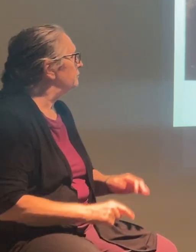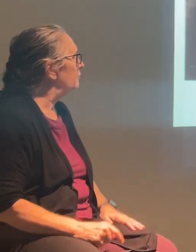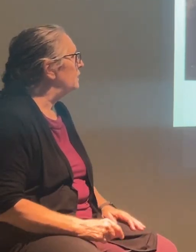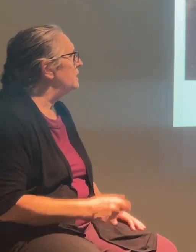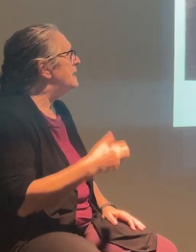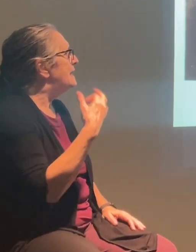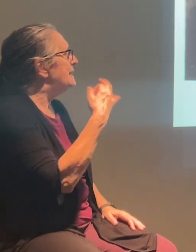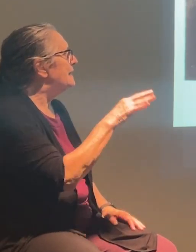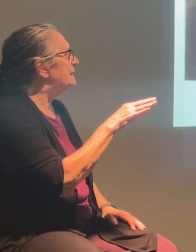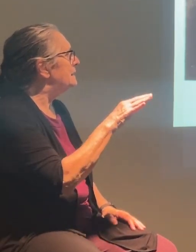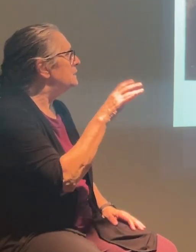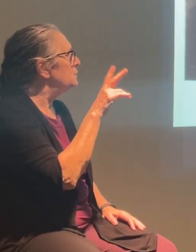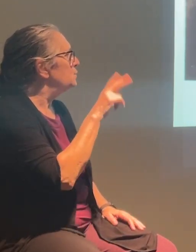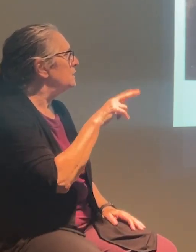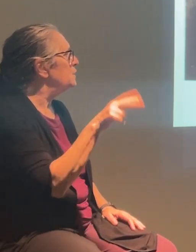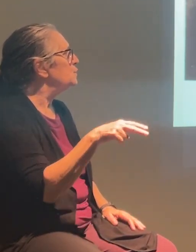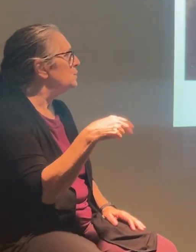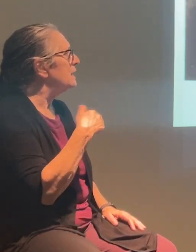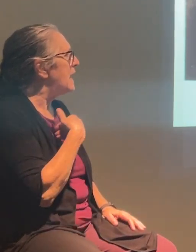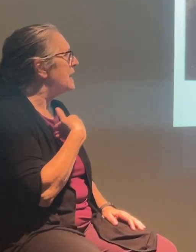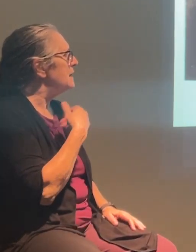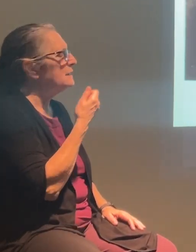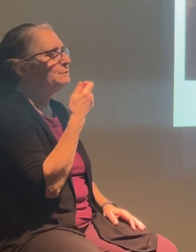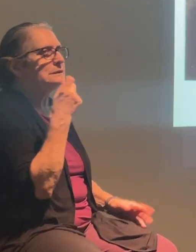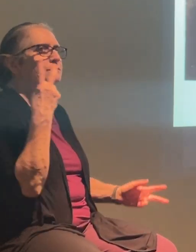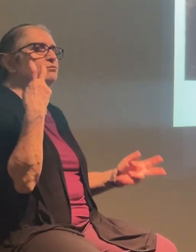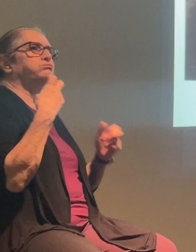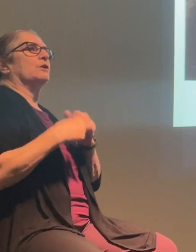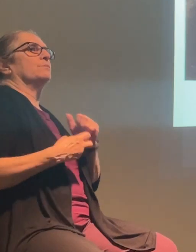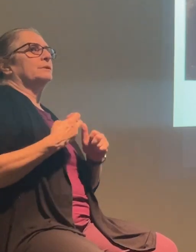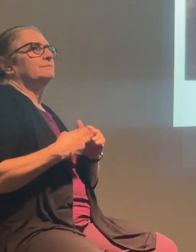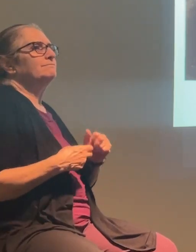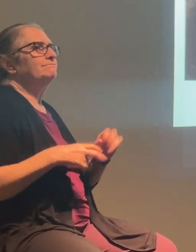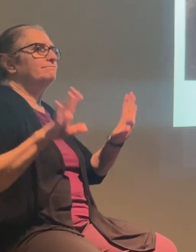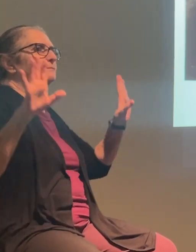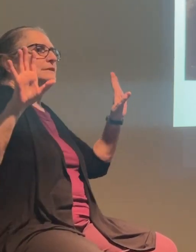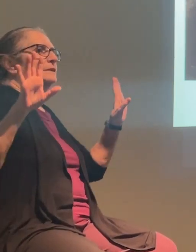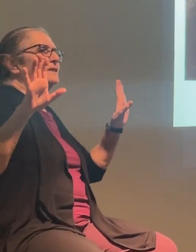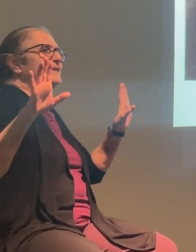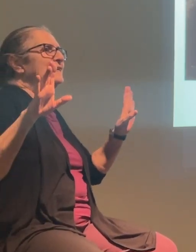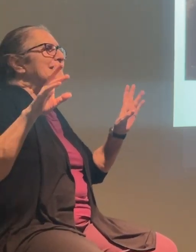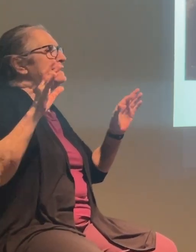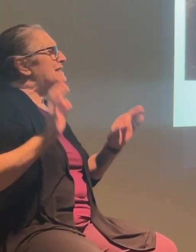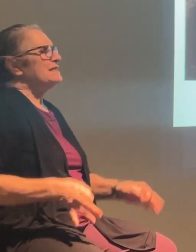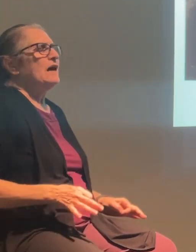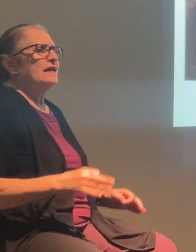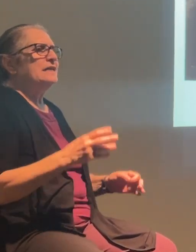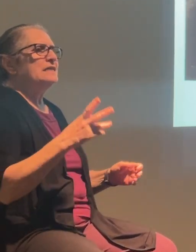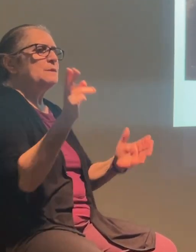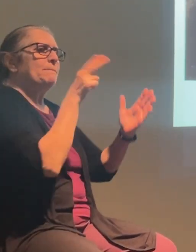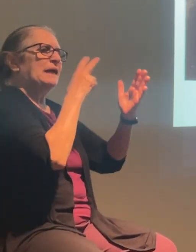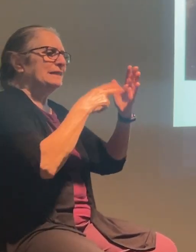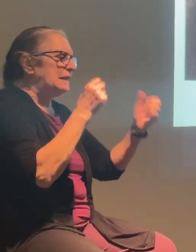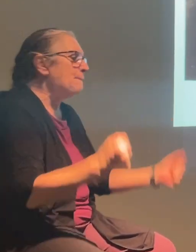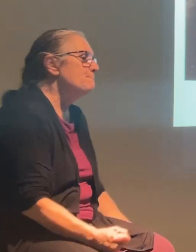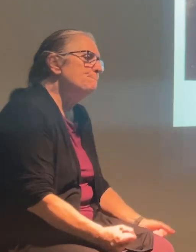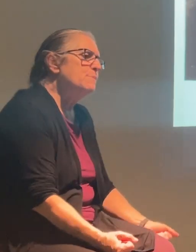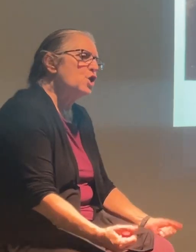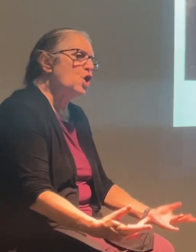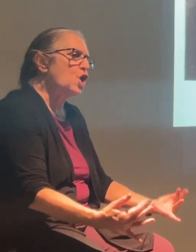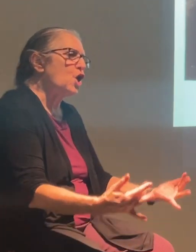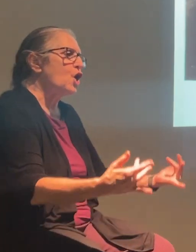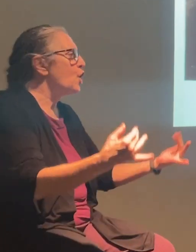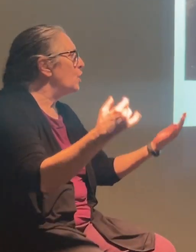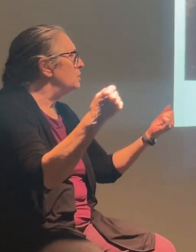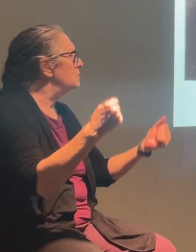In 1922, he had a little issue and he decided to burn a lot of his paintings, which is very sad, as he was in